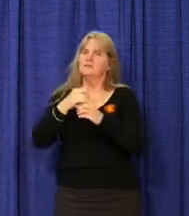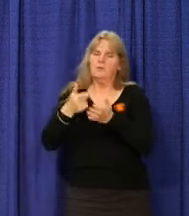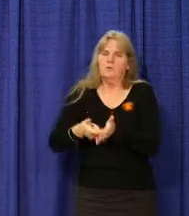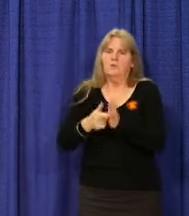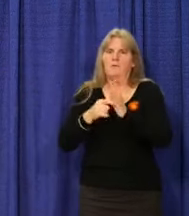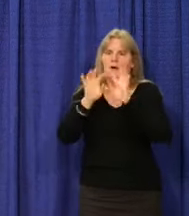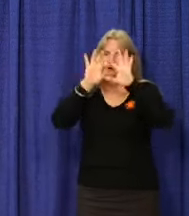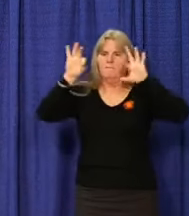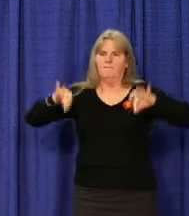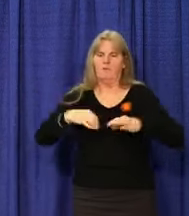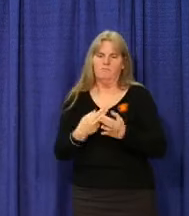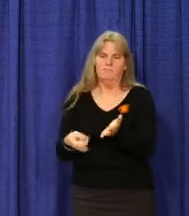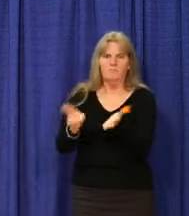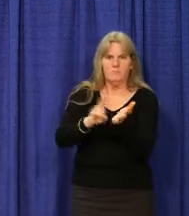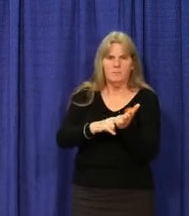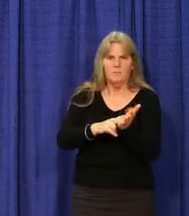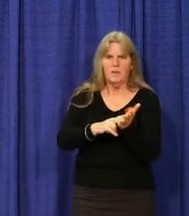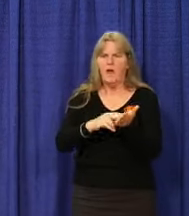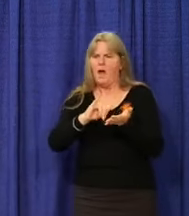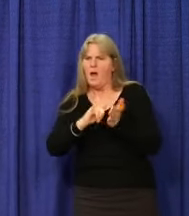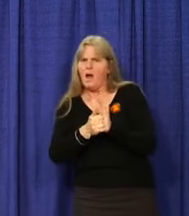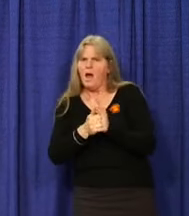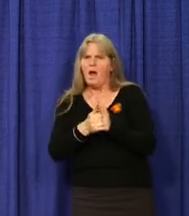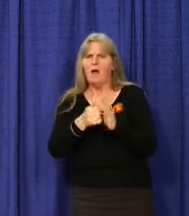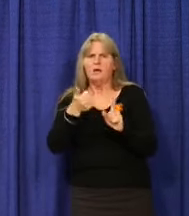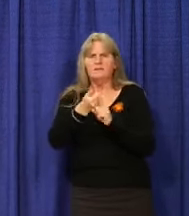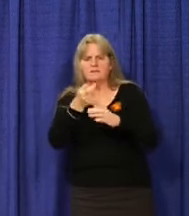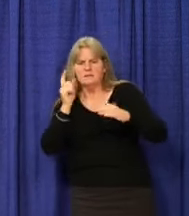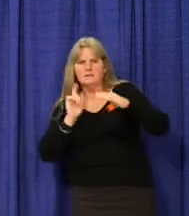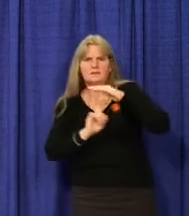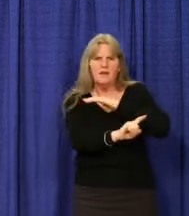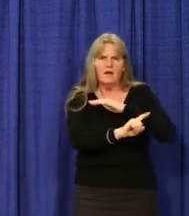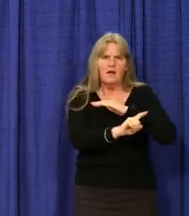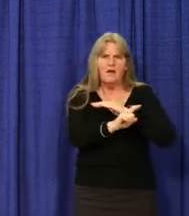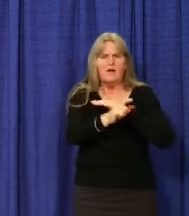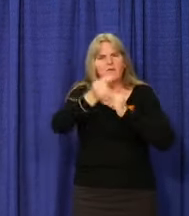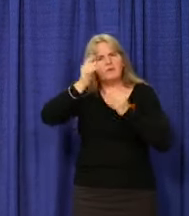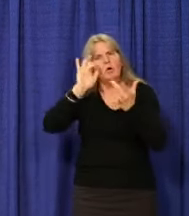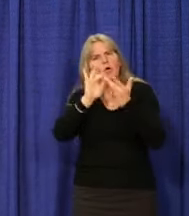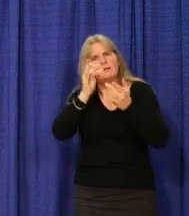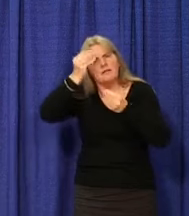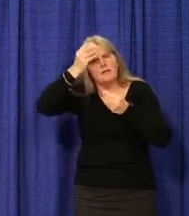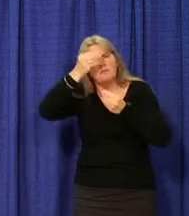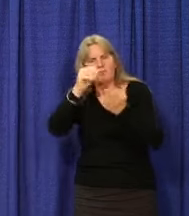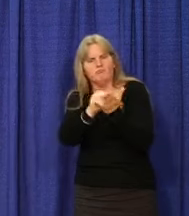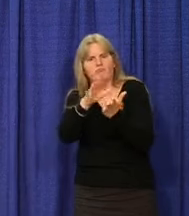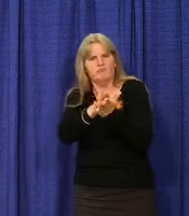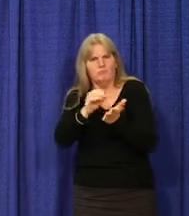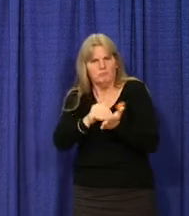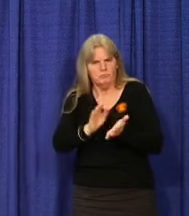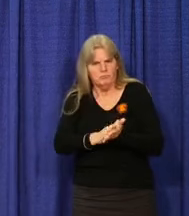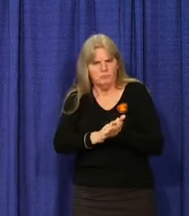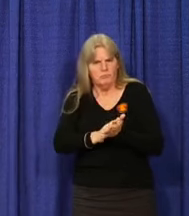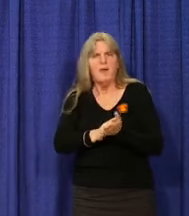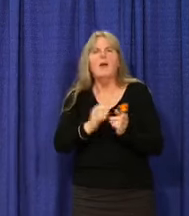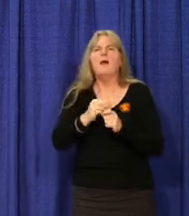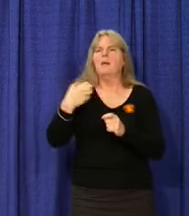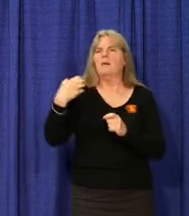and submit their self-isolation plan along with a contact number so our border control team can follow